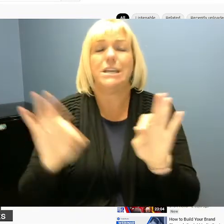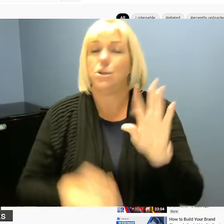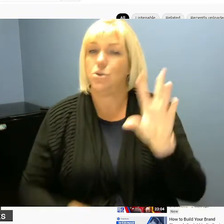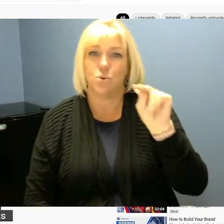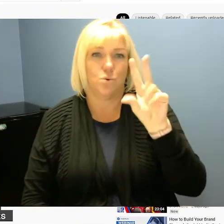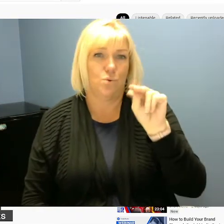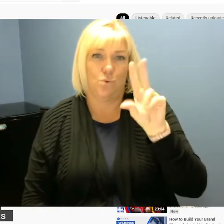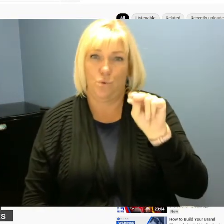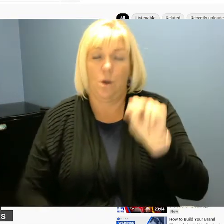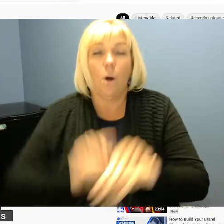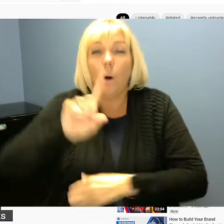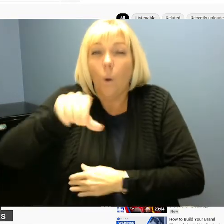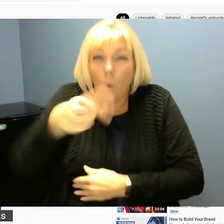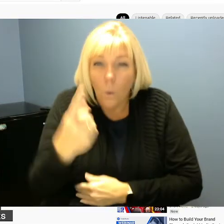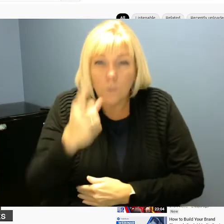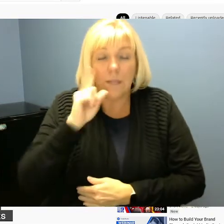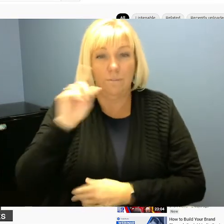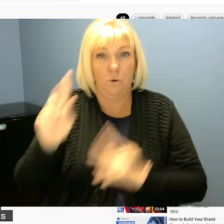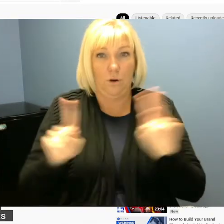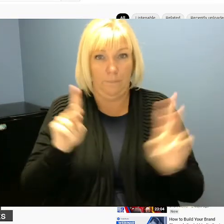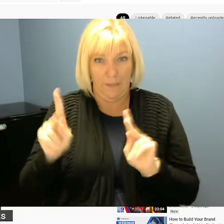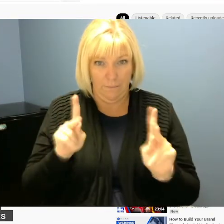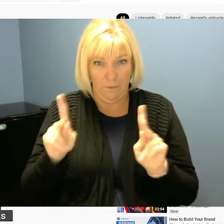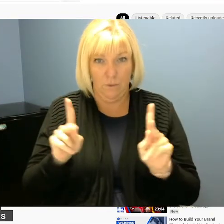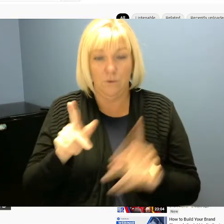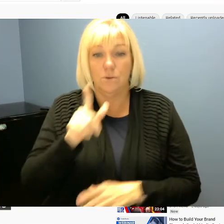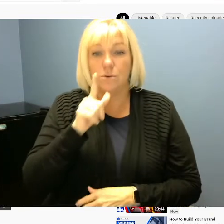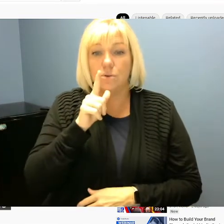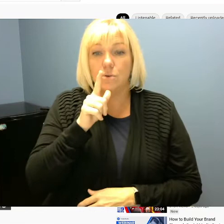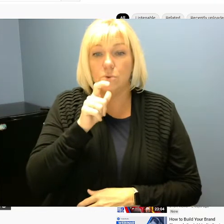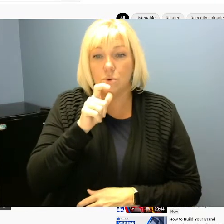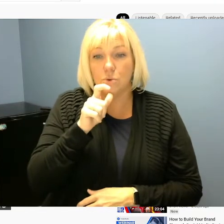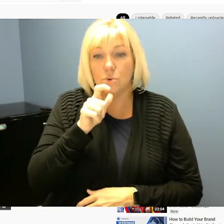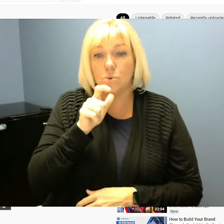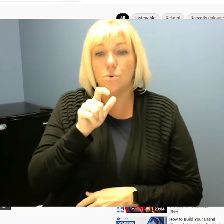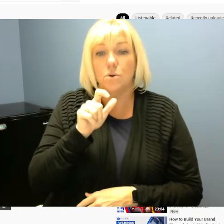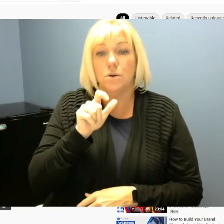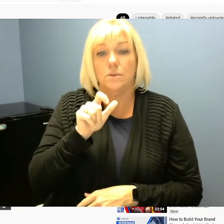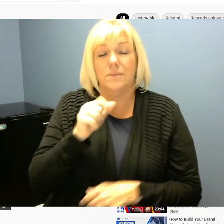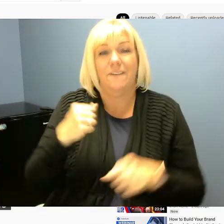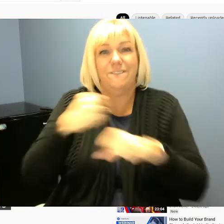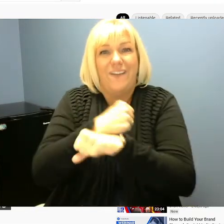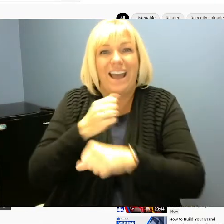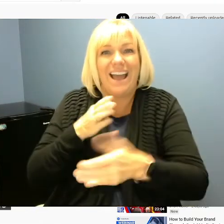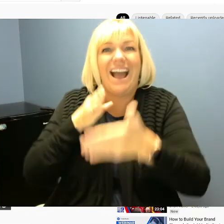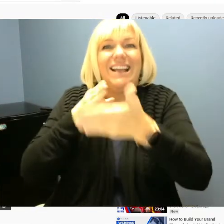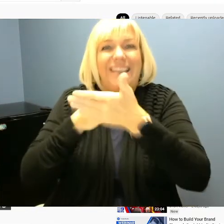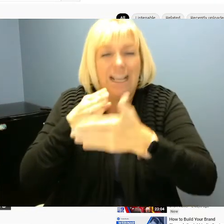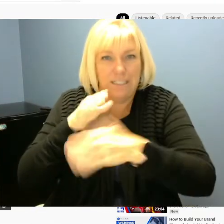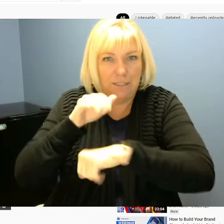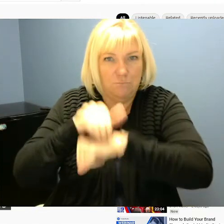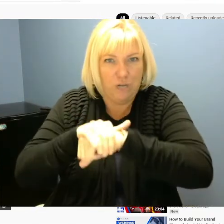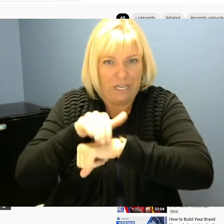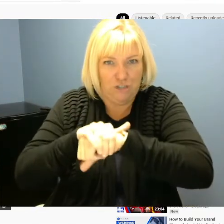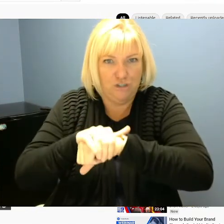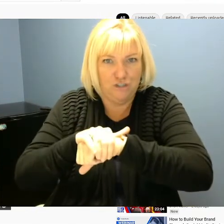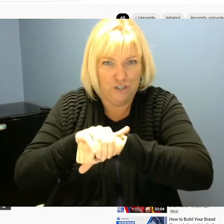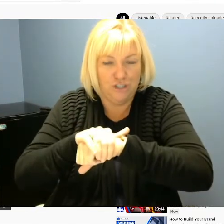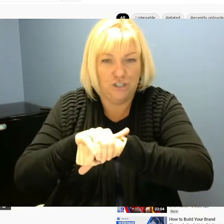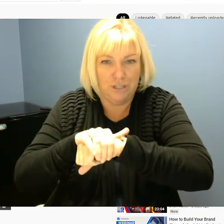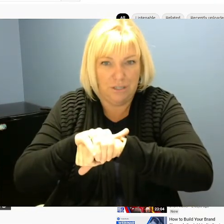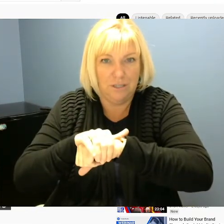going to apply to those indentured servants and enslaved people who are held by those that are